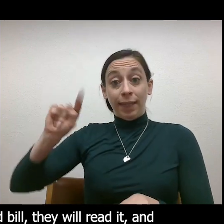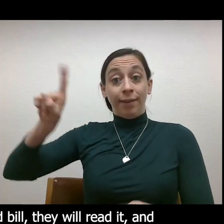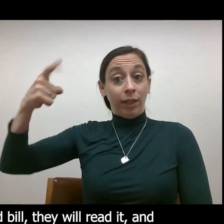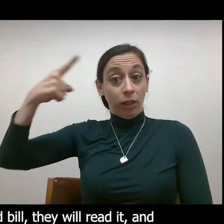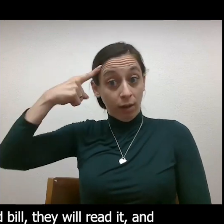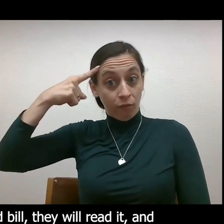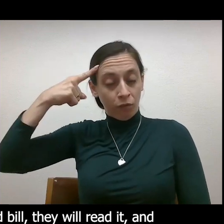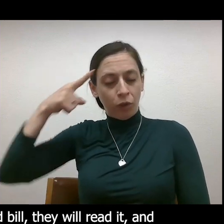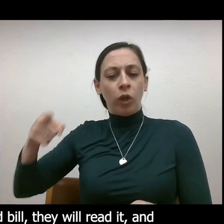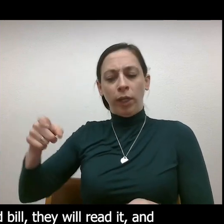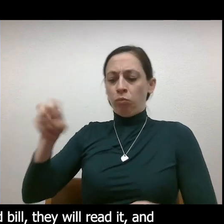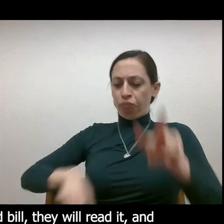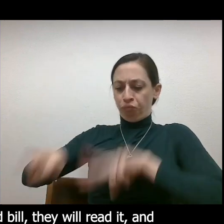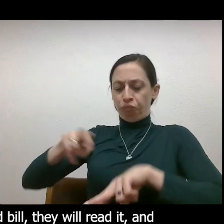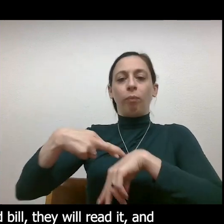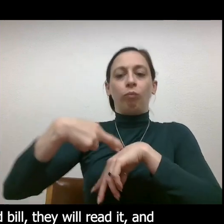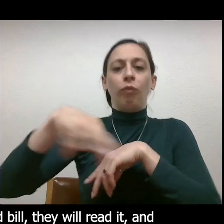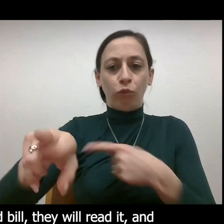Lieutenant Governor.